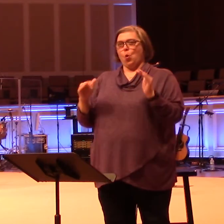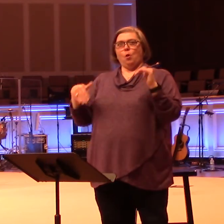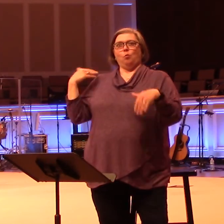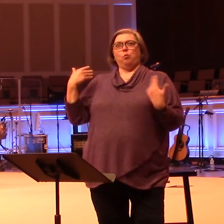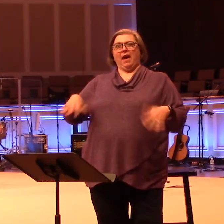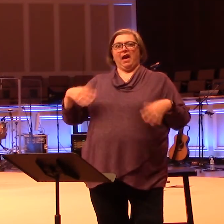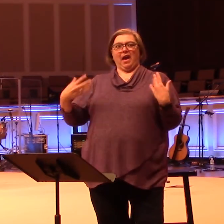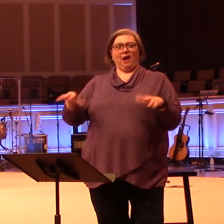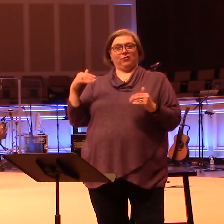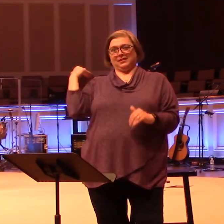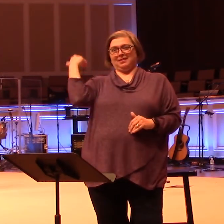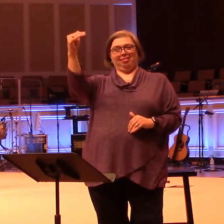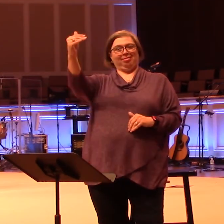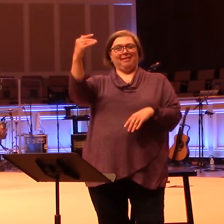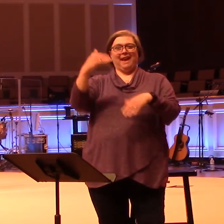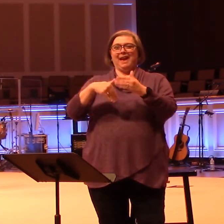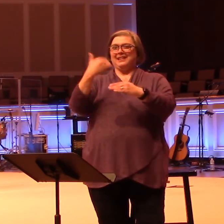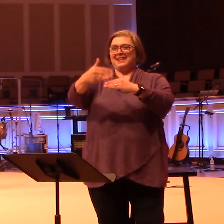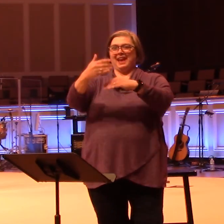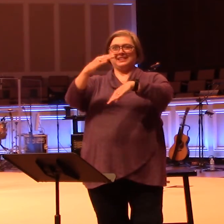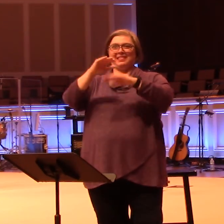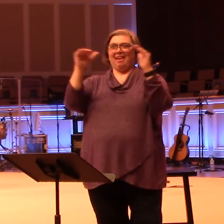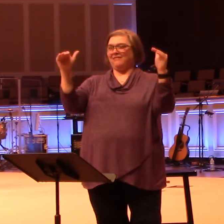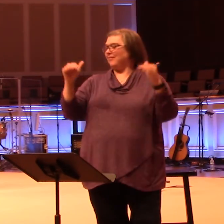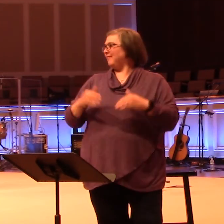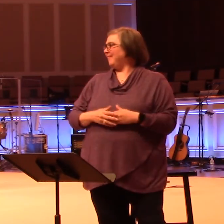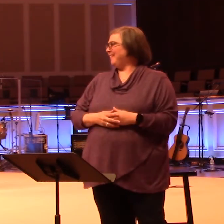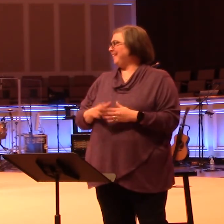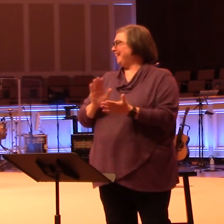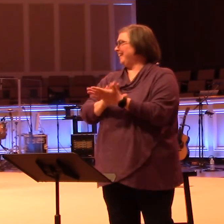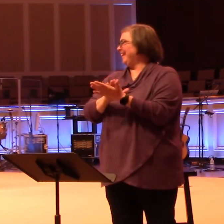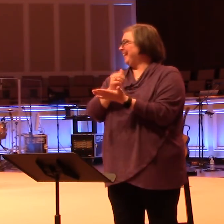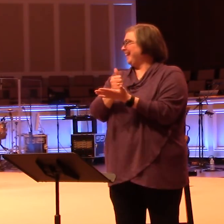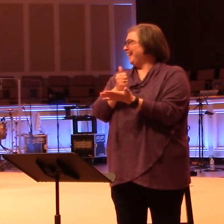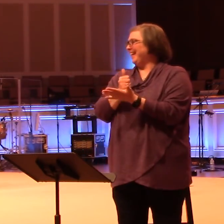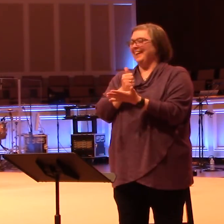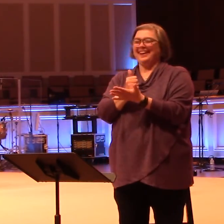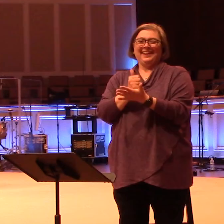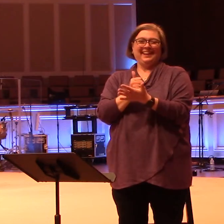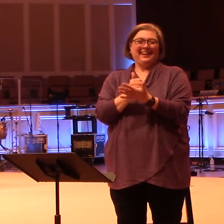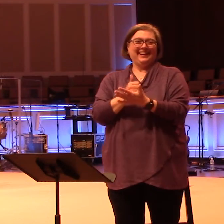level. You know, that's awesome. And so, amen. Amen.